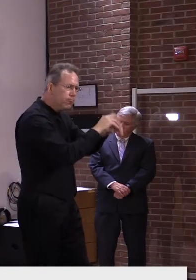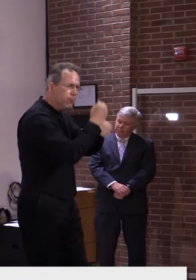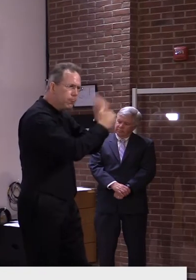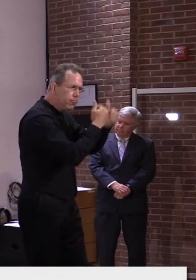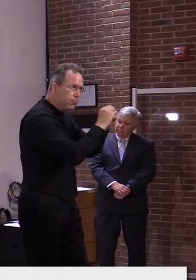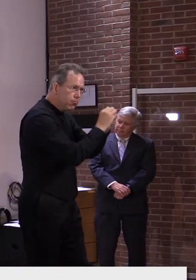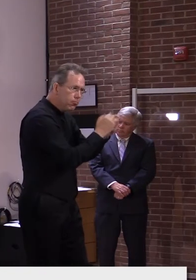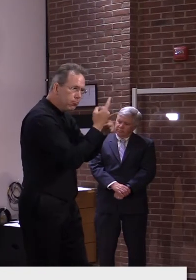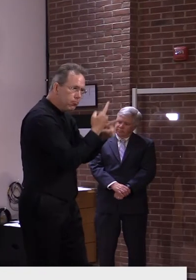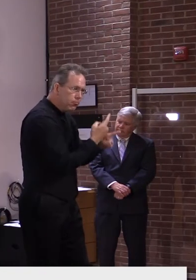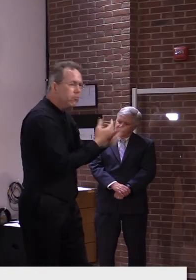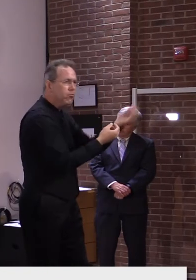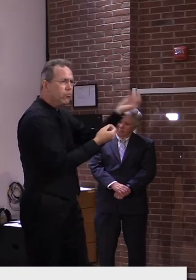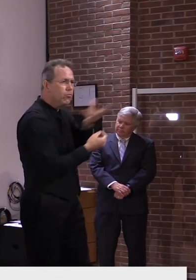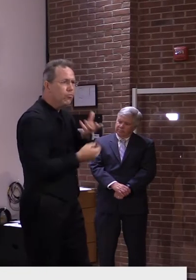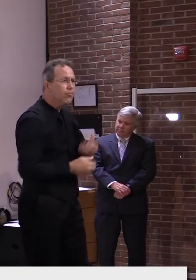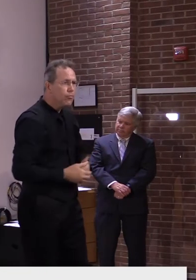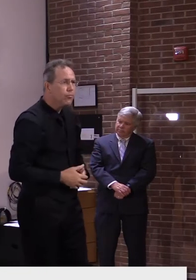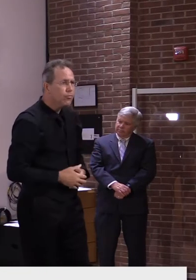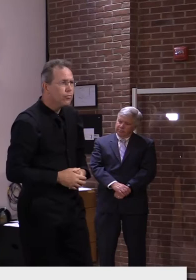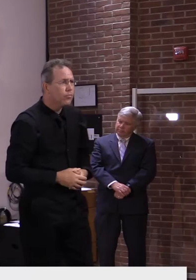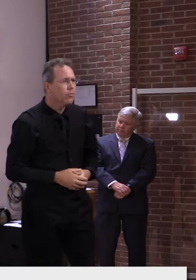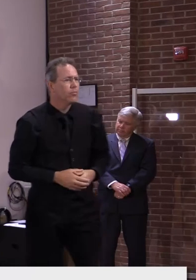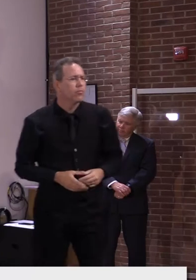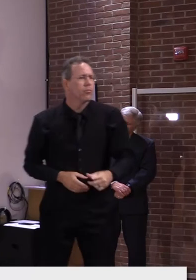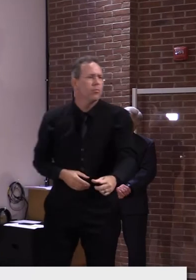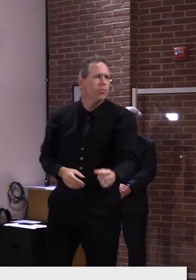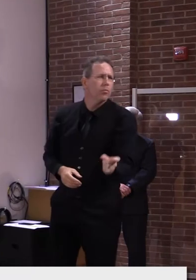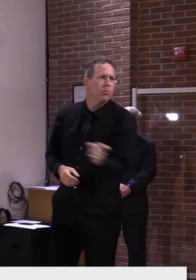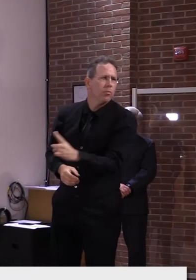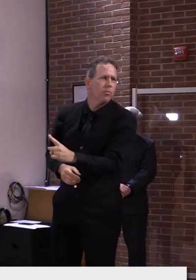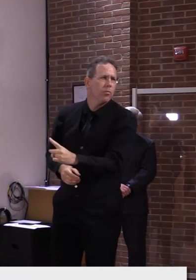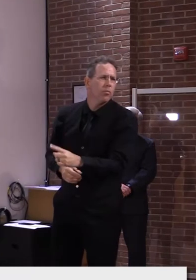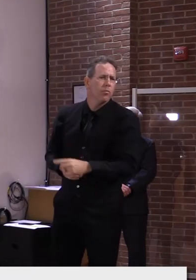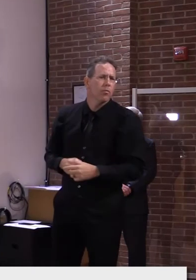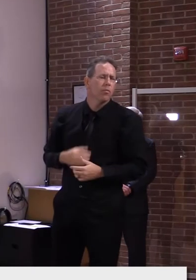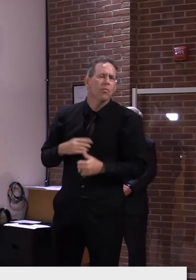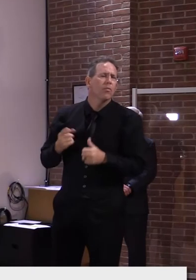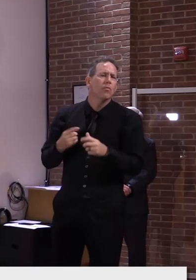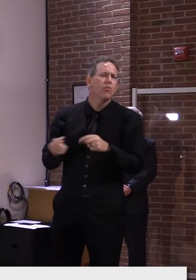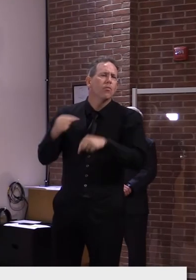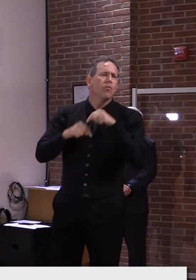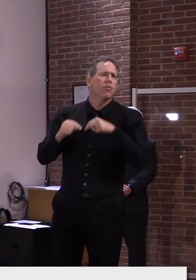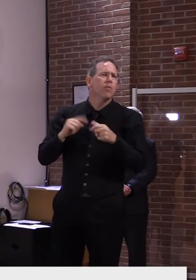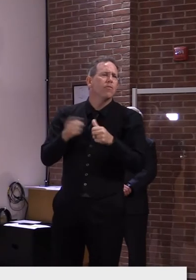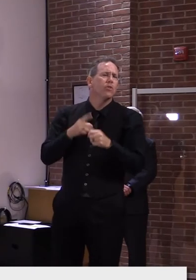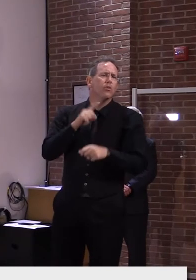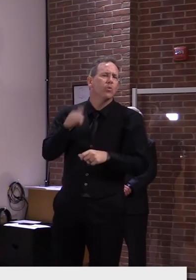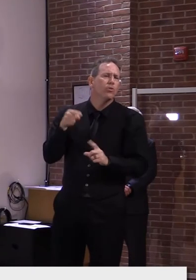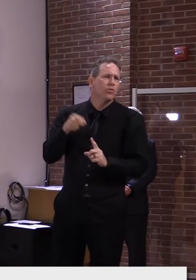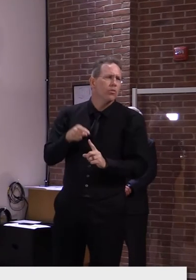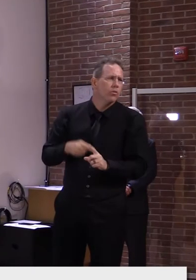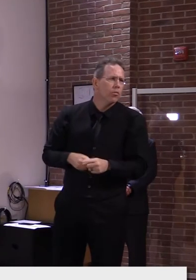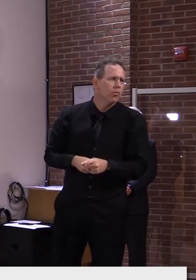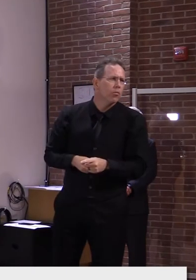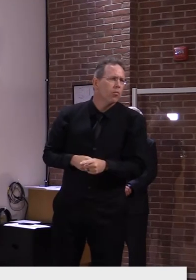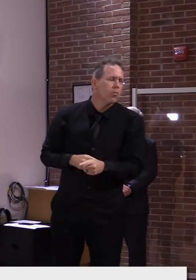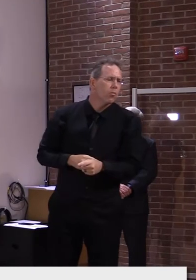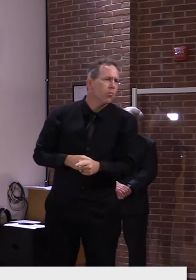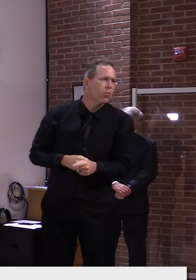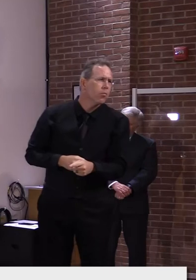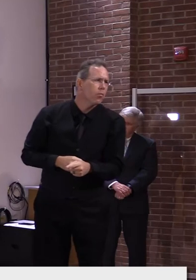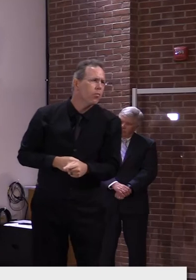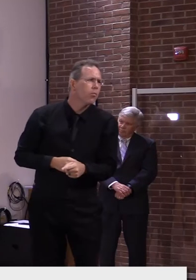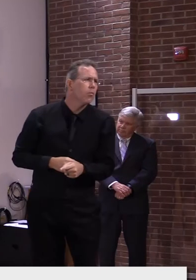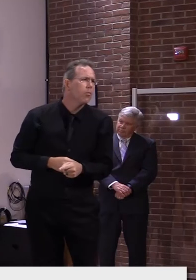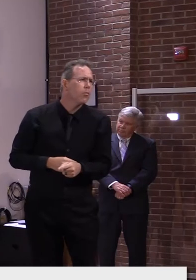And the original question way back was, is there any thought of putting those 8 tests on the dashboard